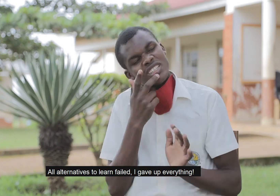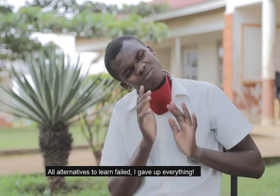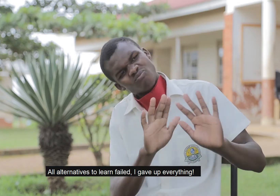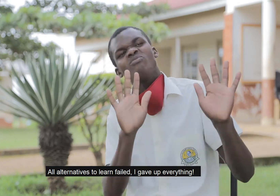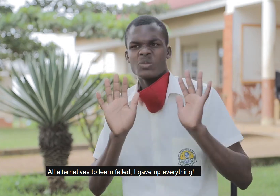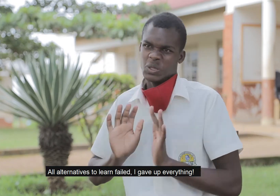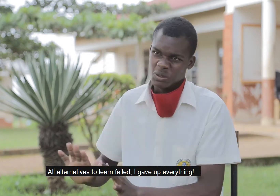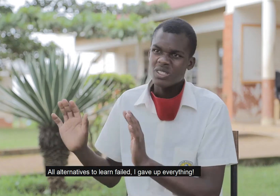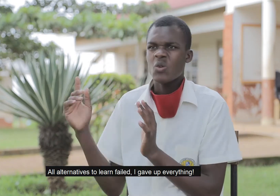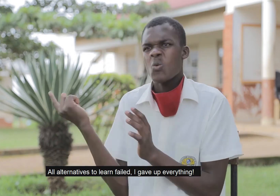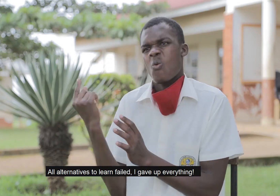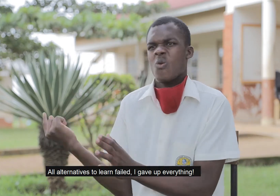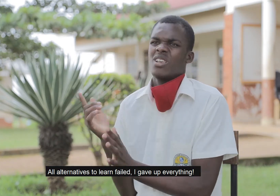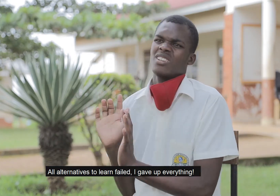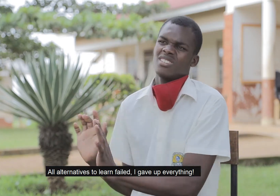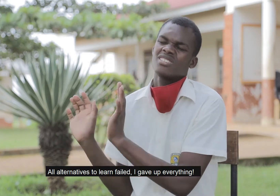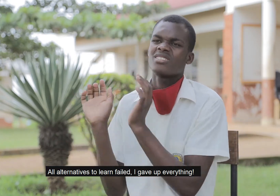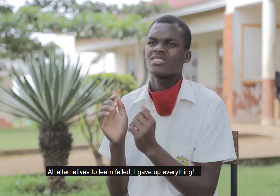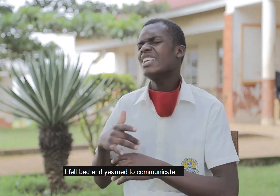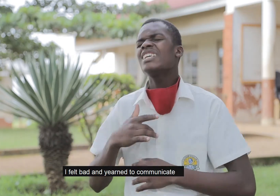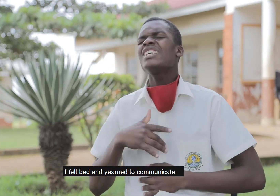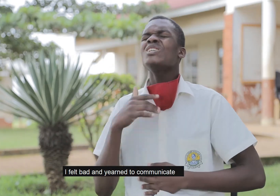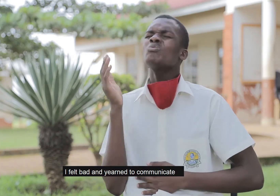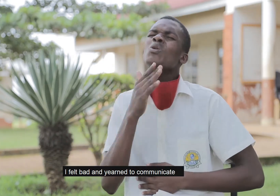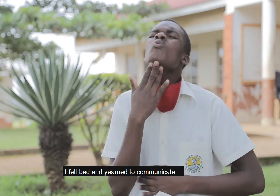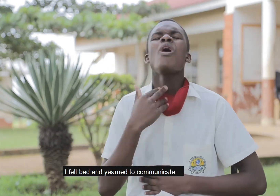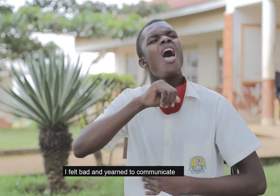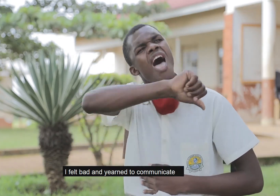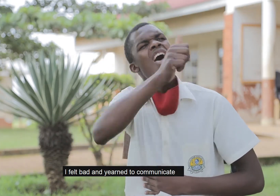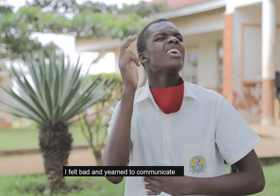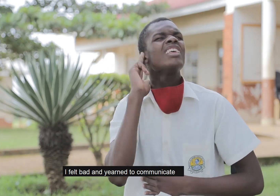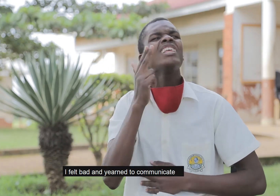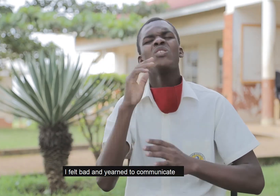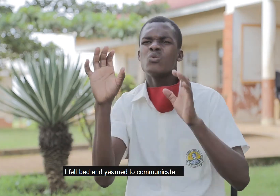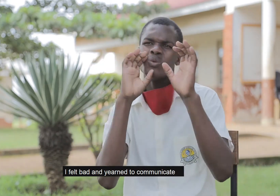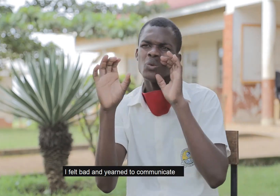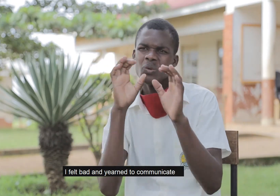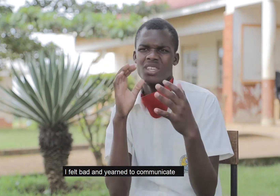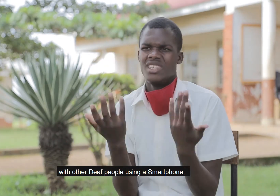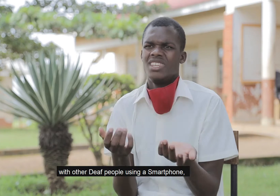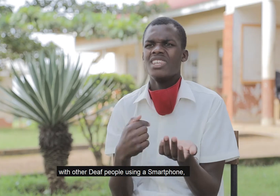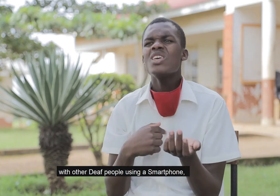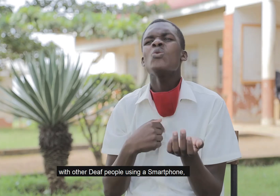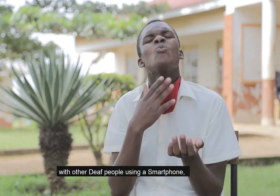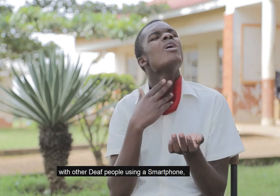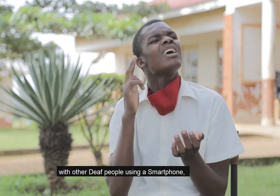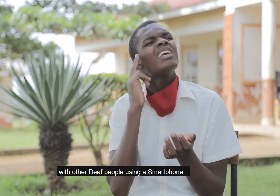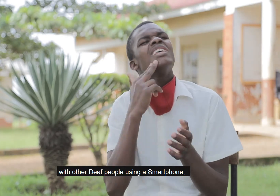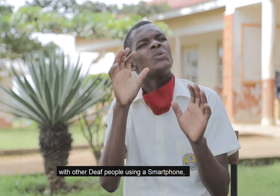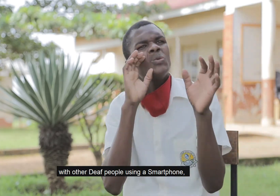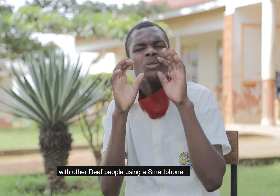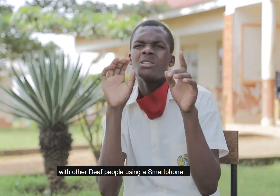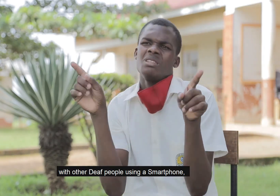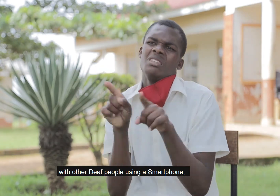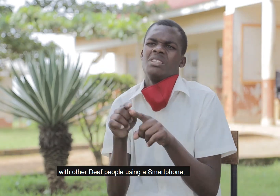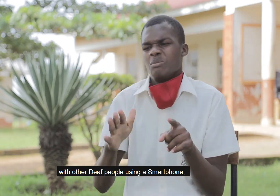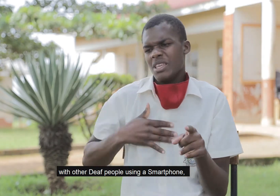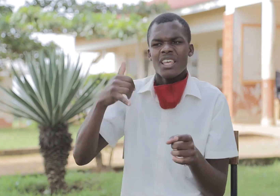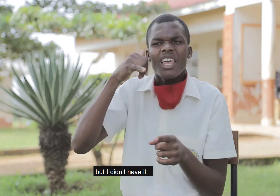up everything. I felt bad and yearned to communicate with other deaf people using a smartphone,